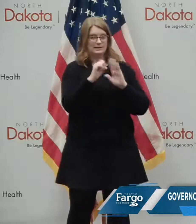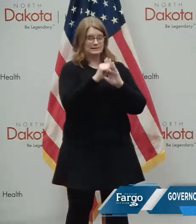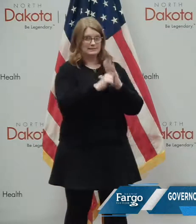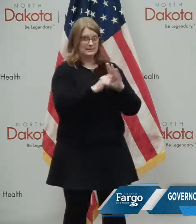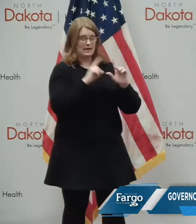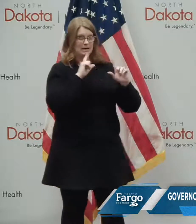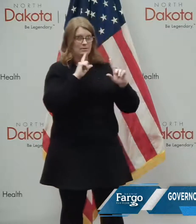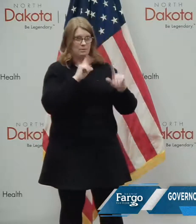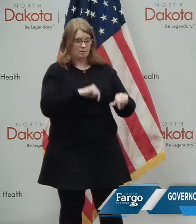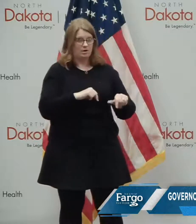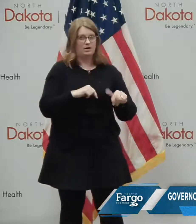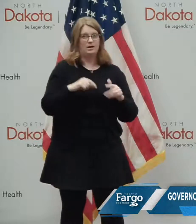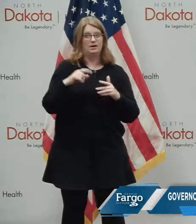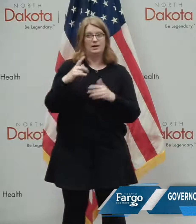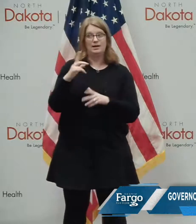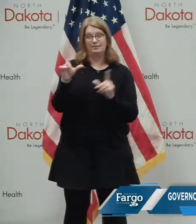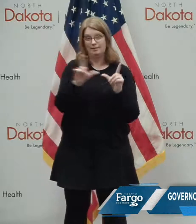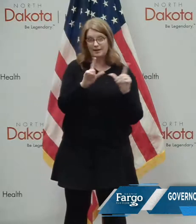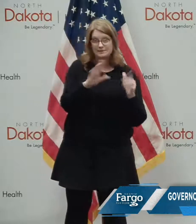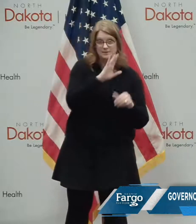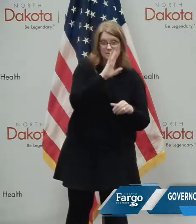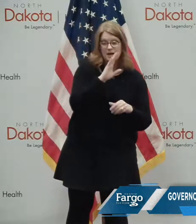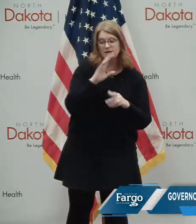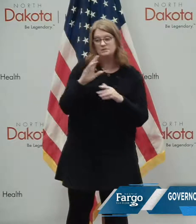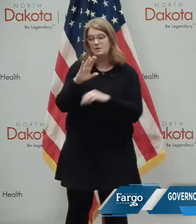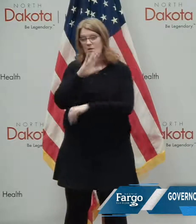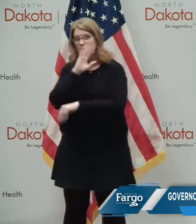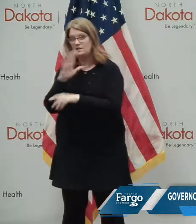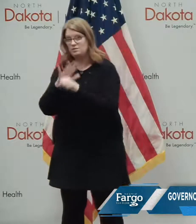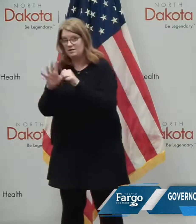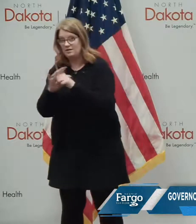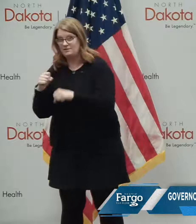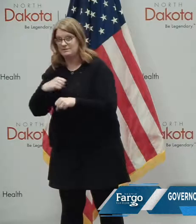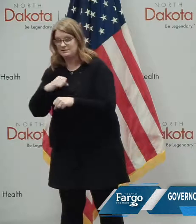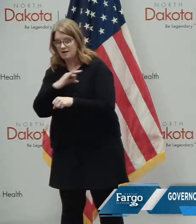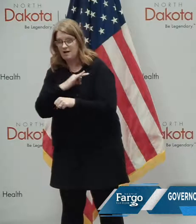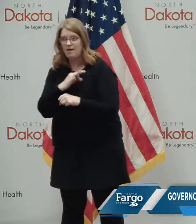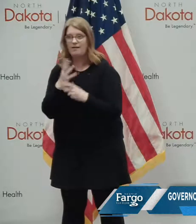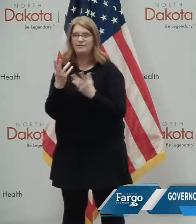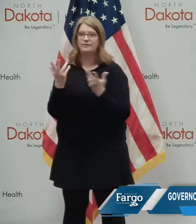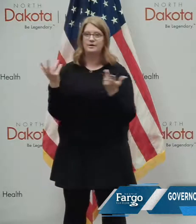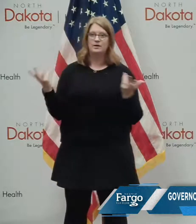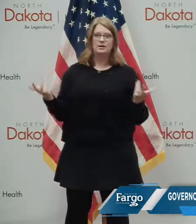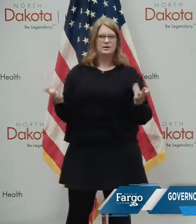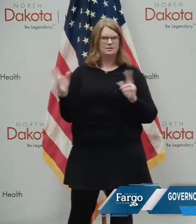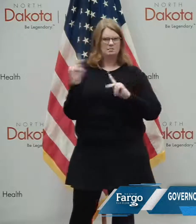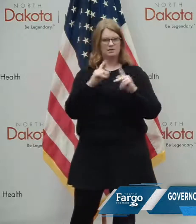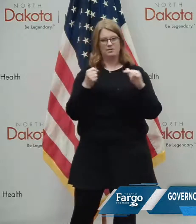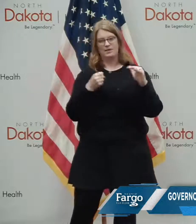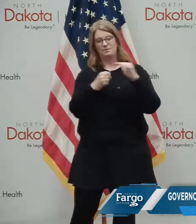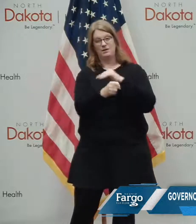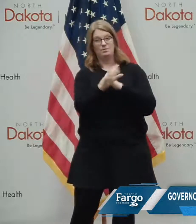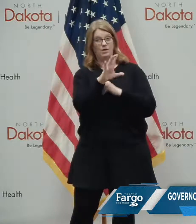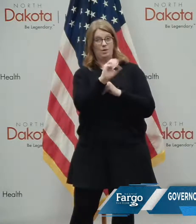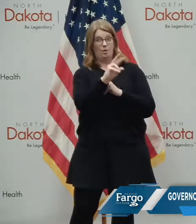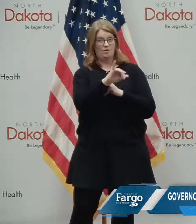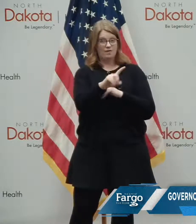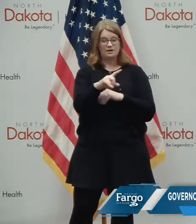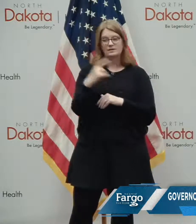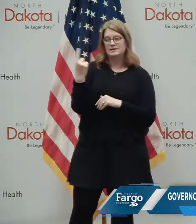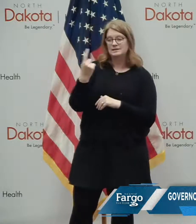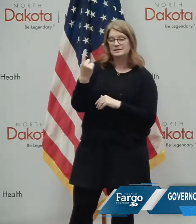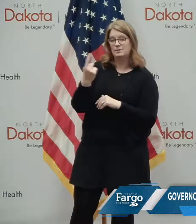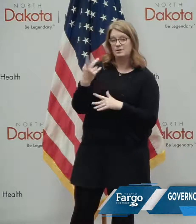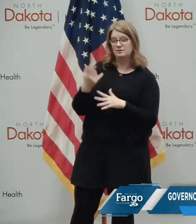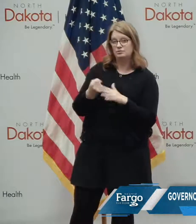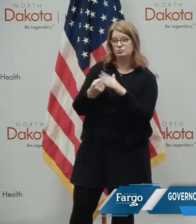versus staffed beds, versus people who were admitted with COVID versus somebody who might have come in